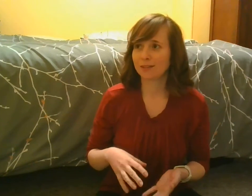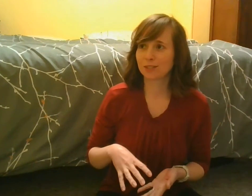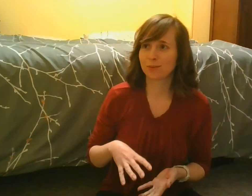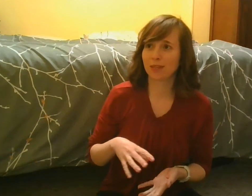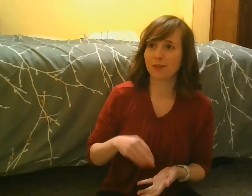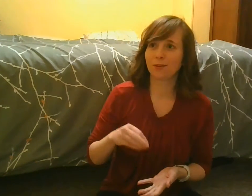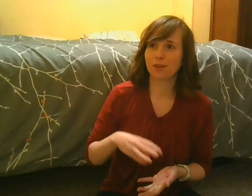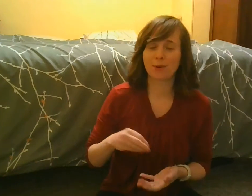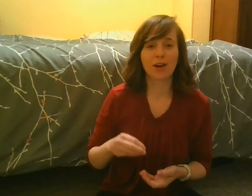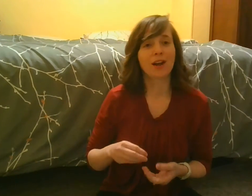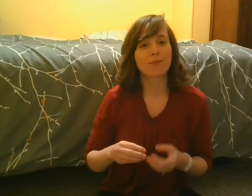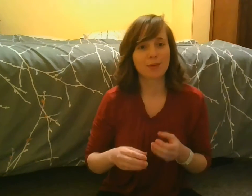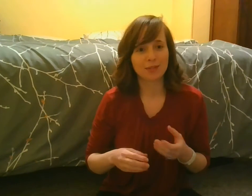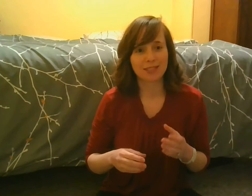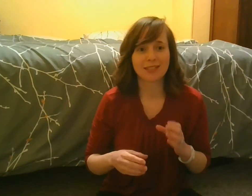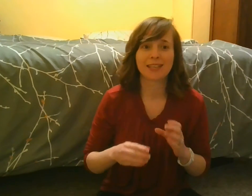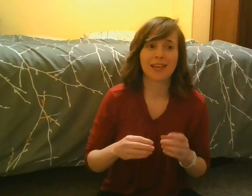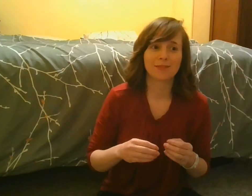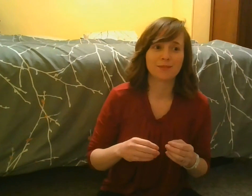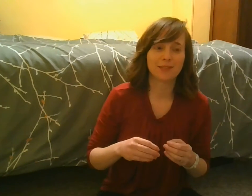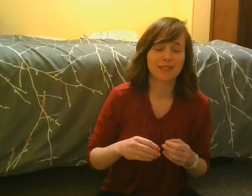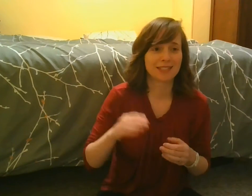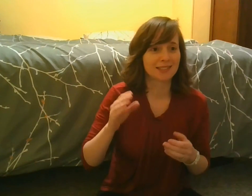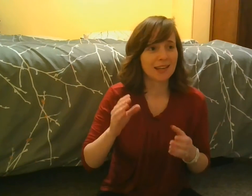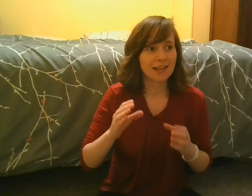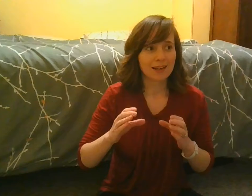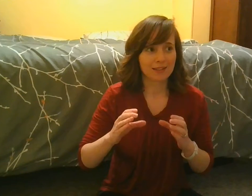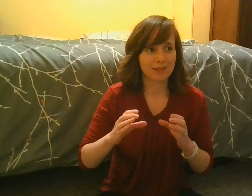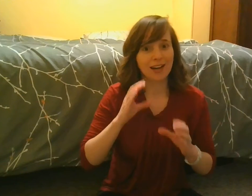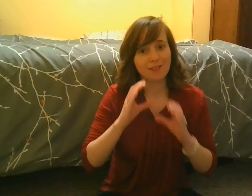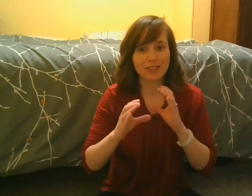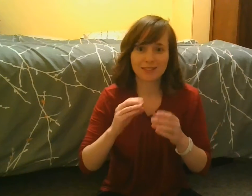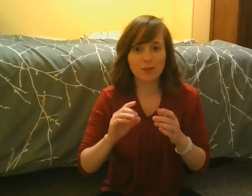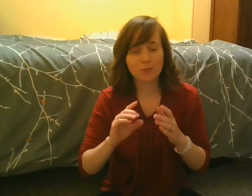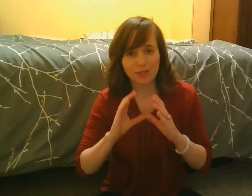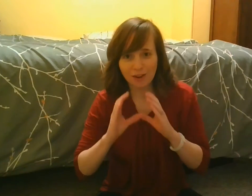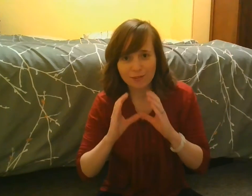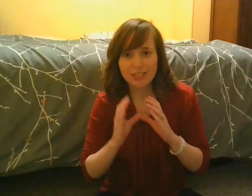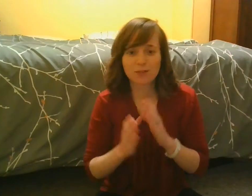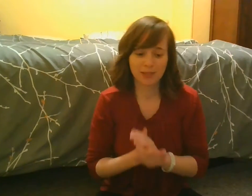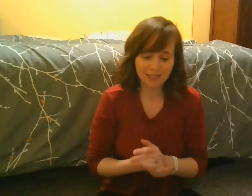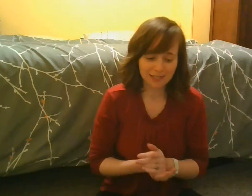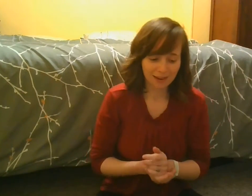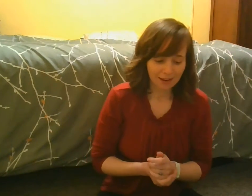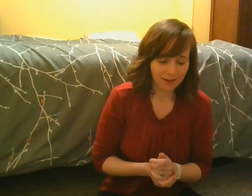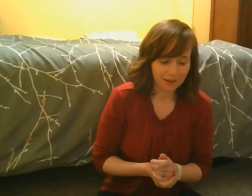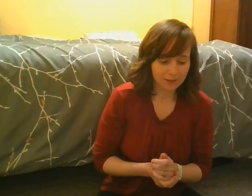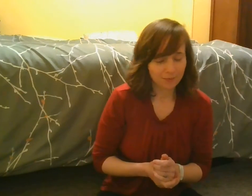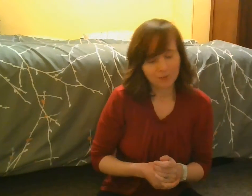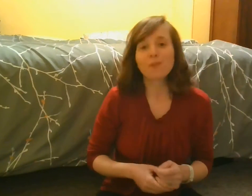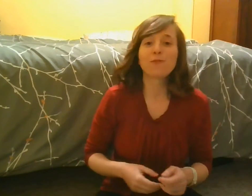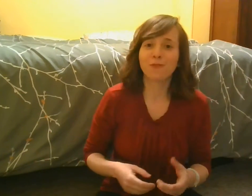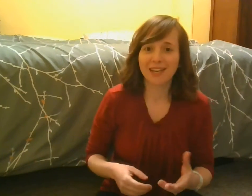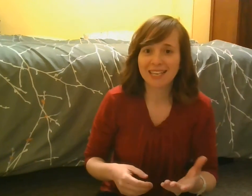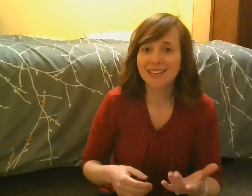just with like learning about how to be able to like have the just kind of have like a little bit of conversation piece. Funny,